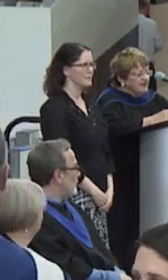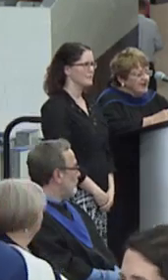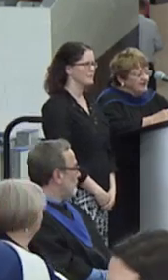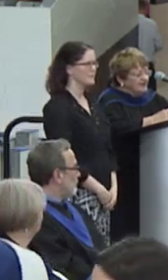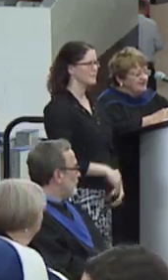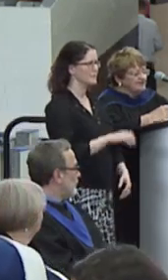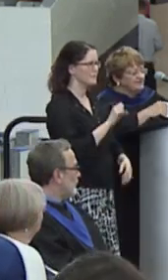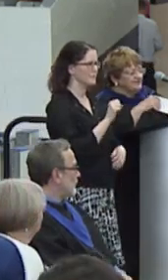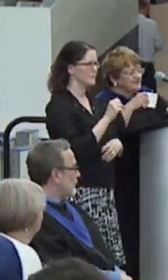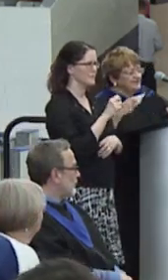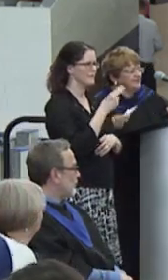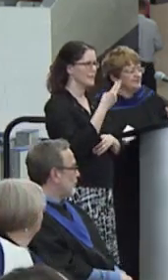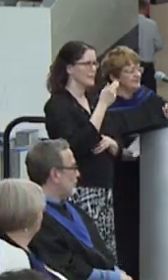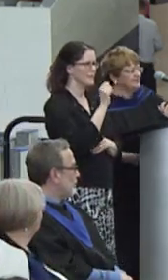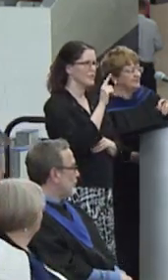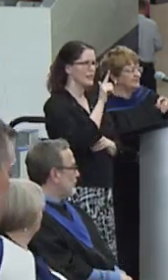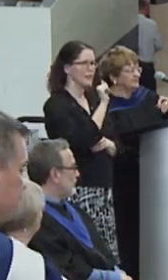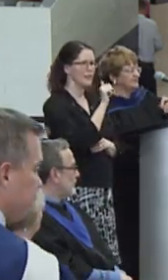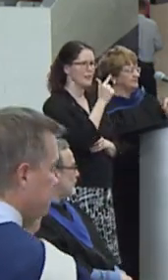Sheila Galley.